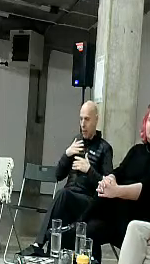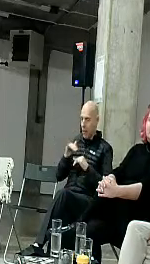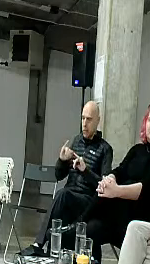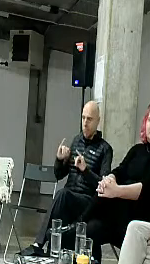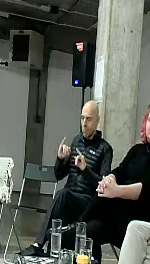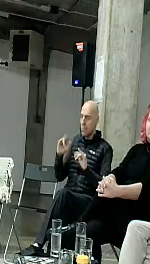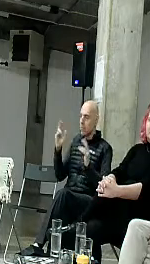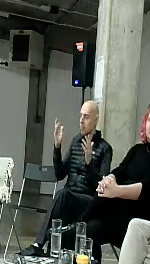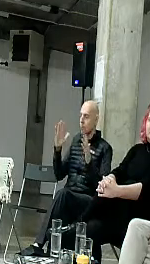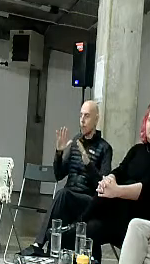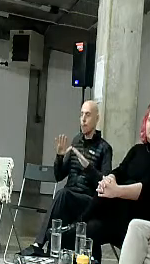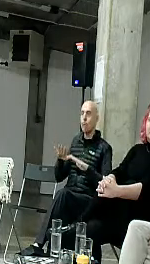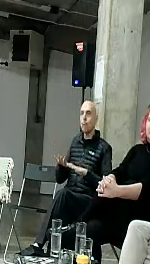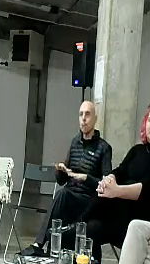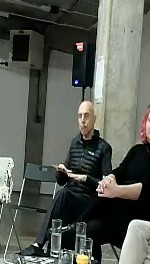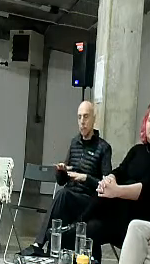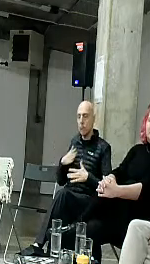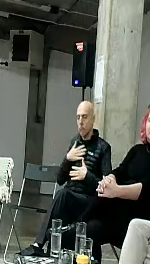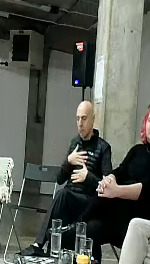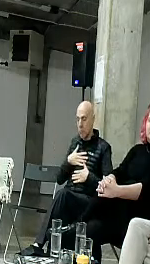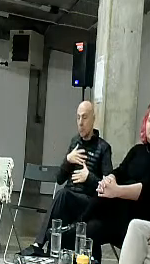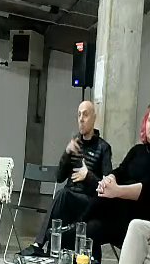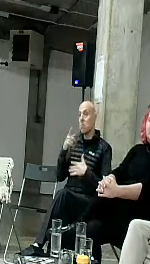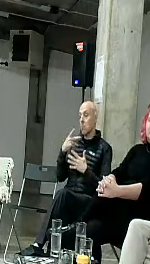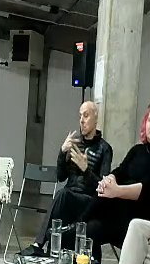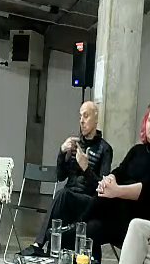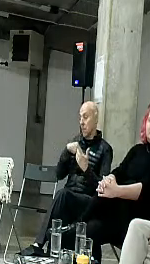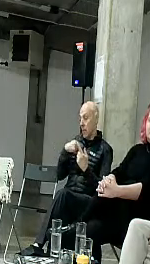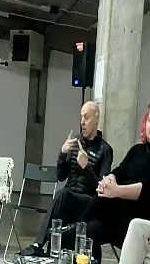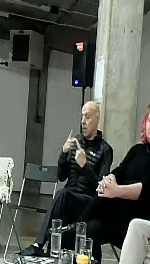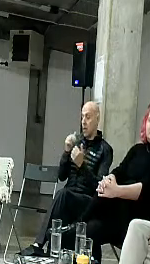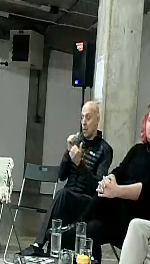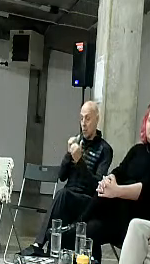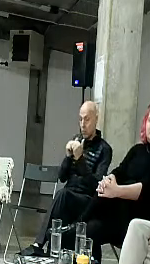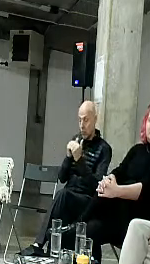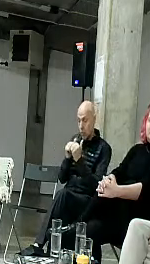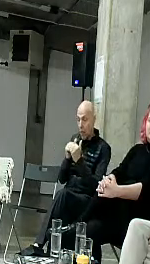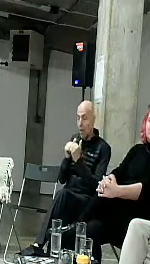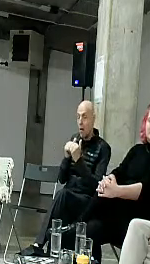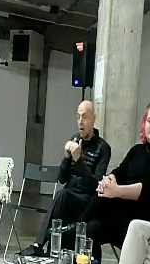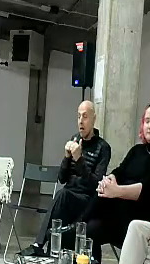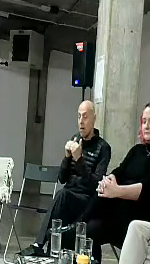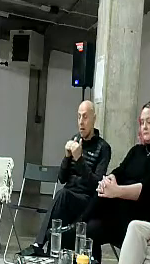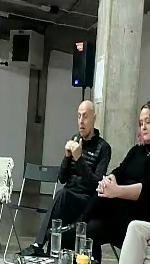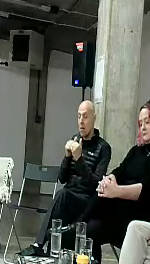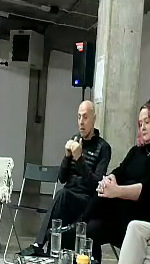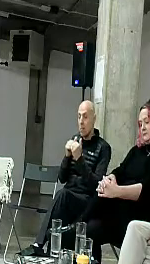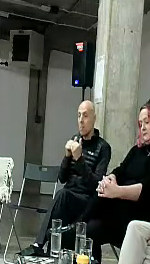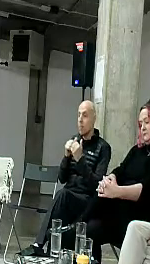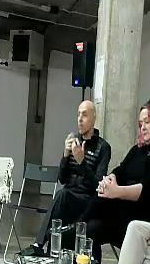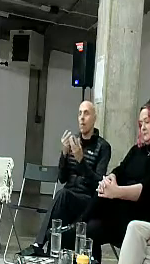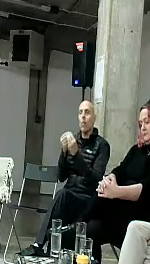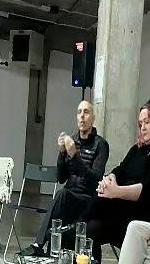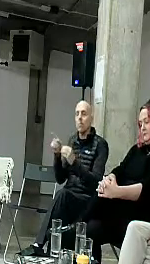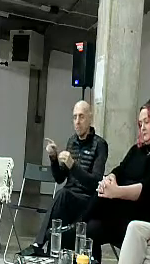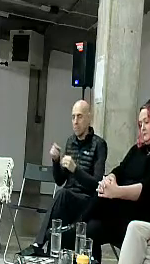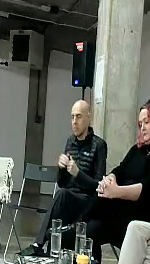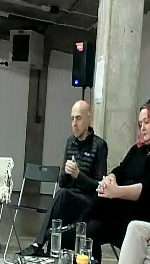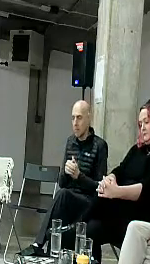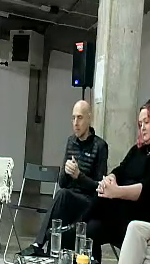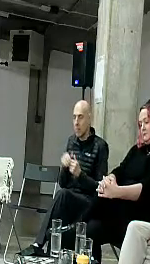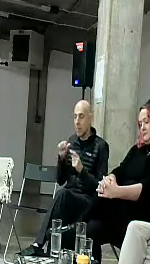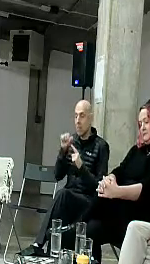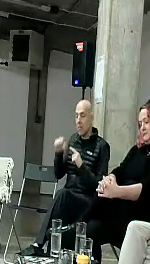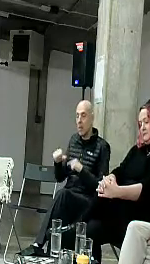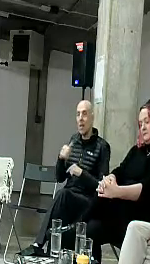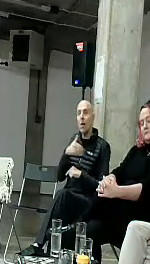very emotional. And his brother and I spent the night with him in A&E. And in the morning, after